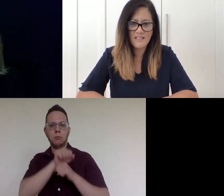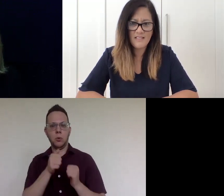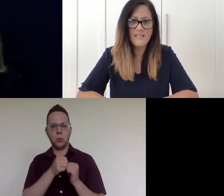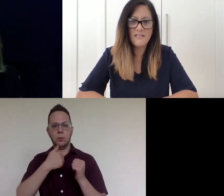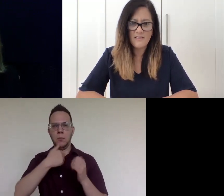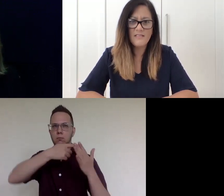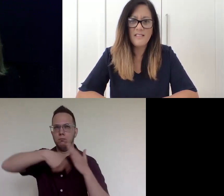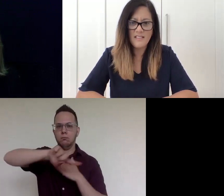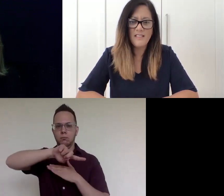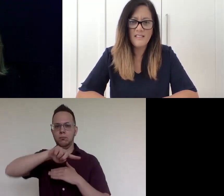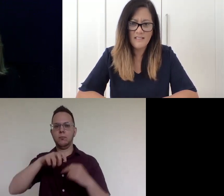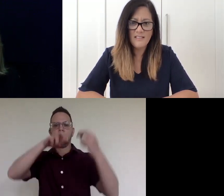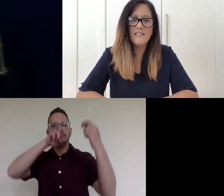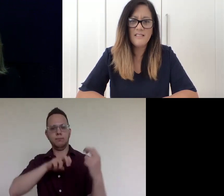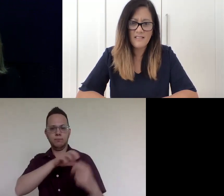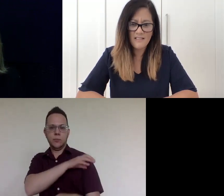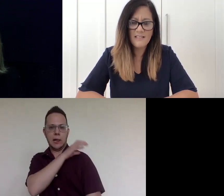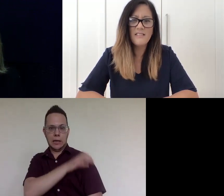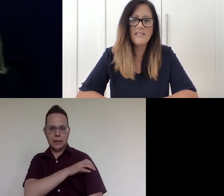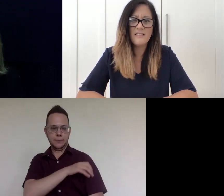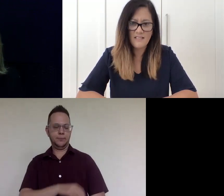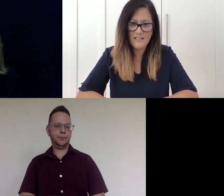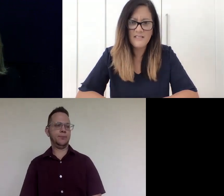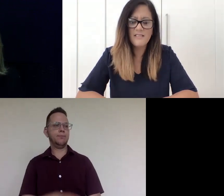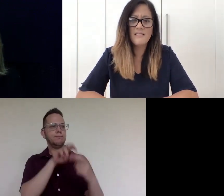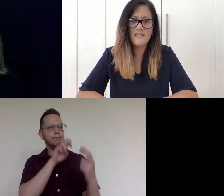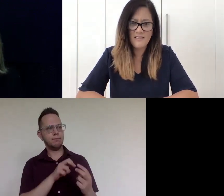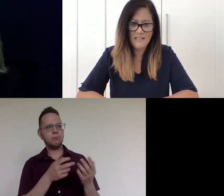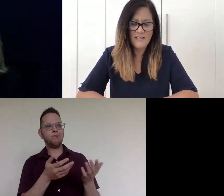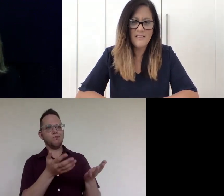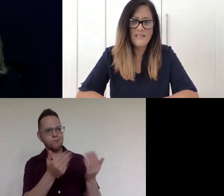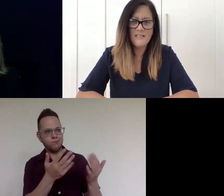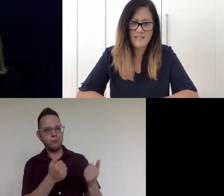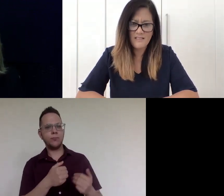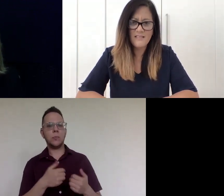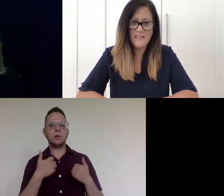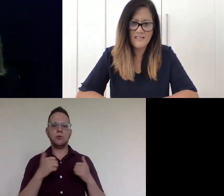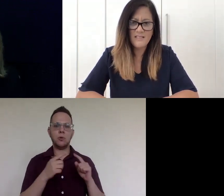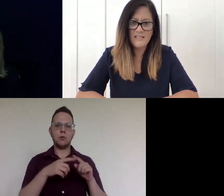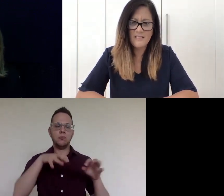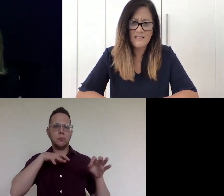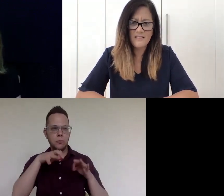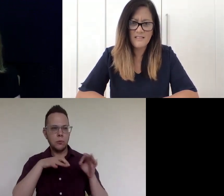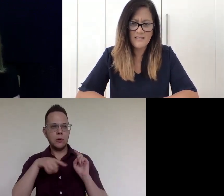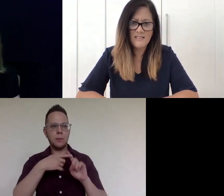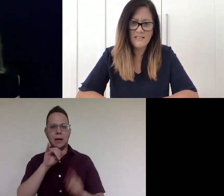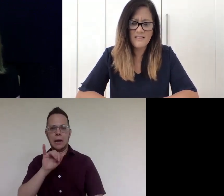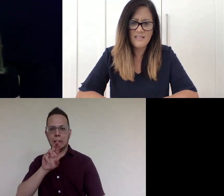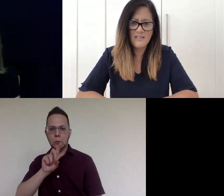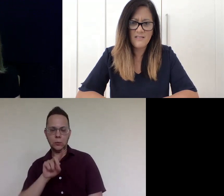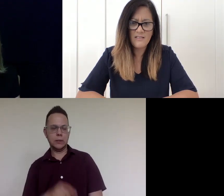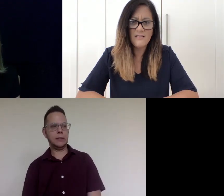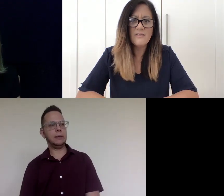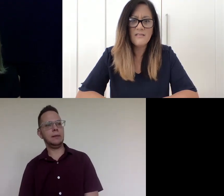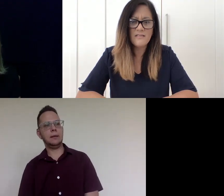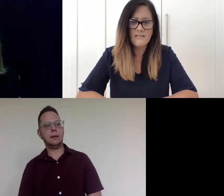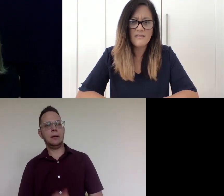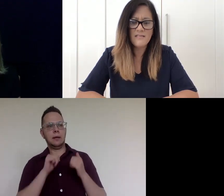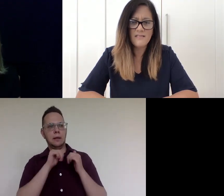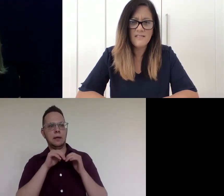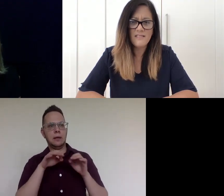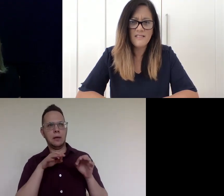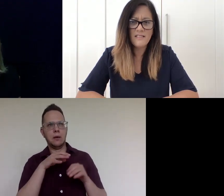willing to be rescheduled, and she came back the next week into the clinic where we really sit down and talk. And that